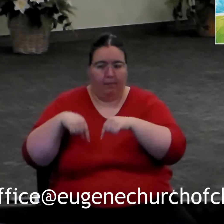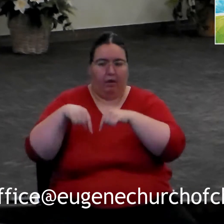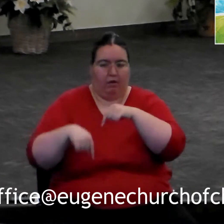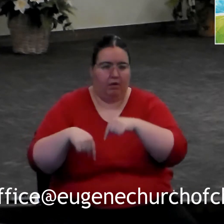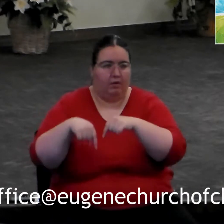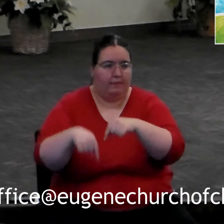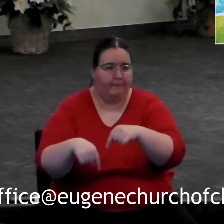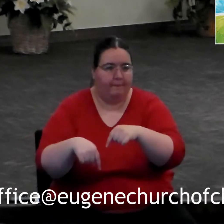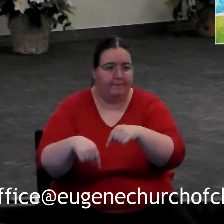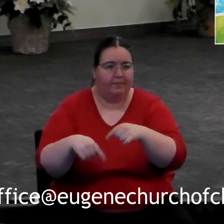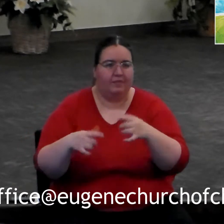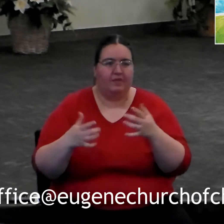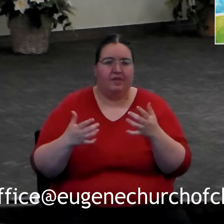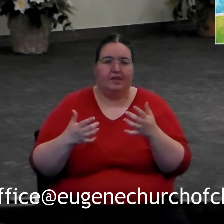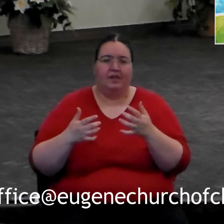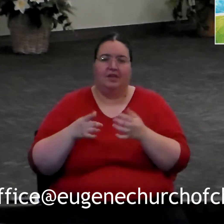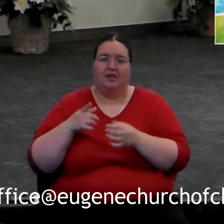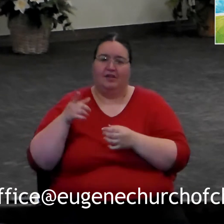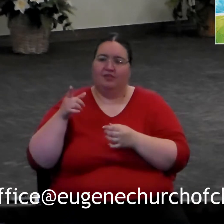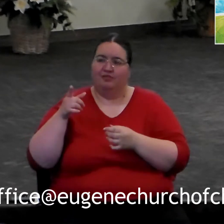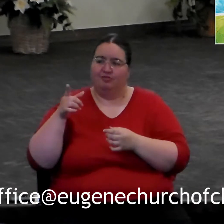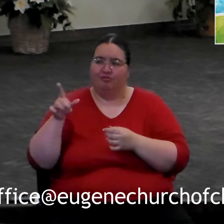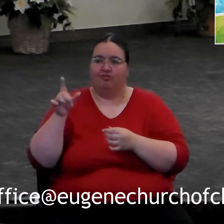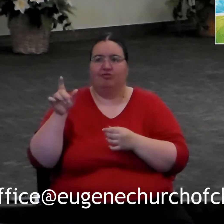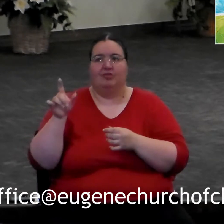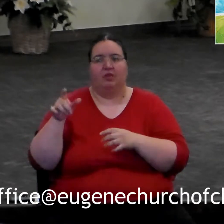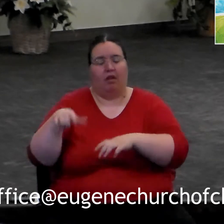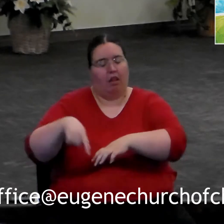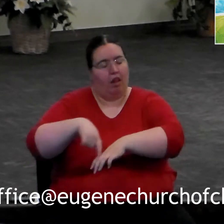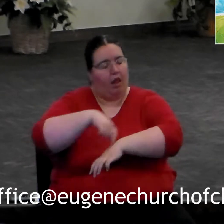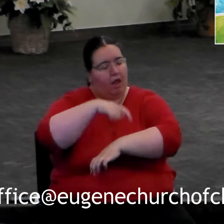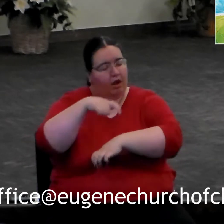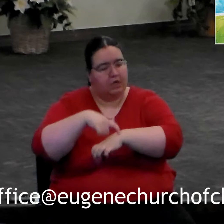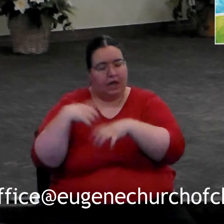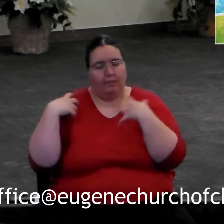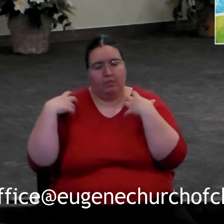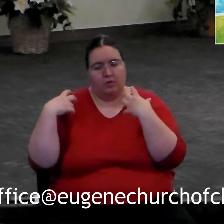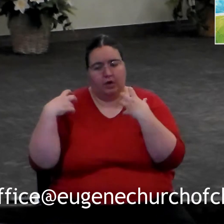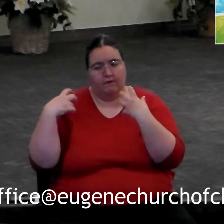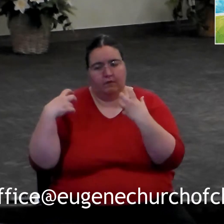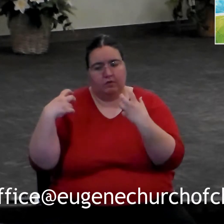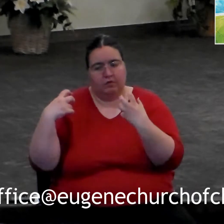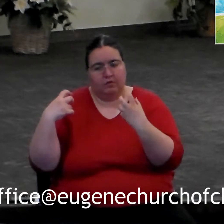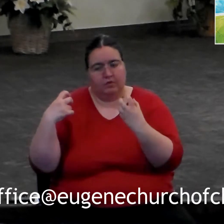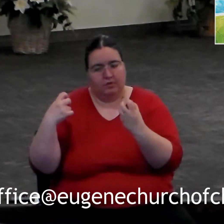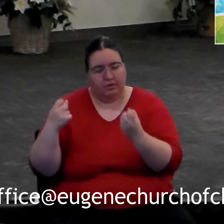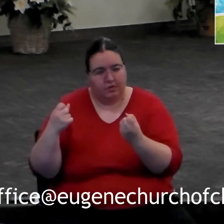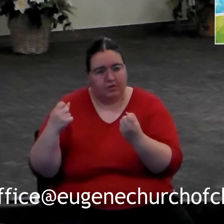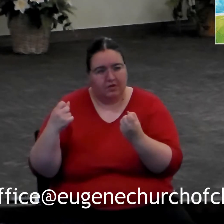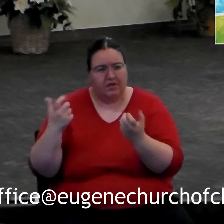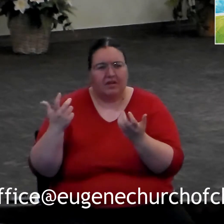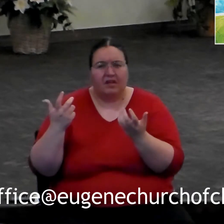Incredible recovery that she had to go through, and I would see that whole thing and think, they were on their way to church that morning.